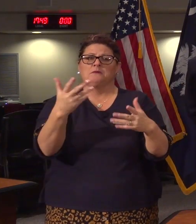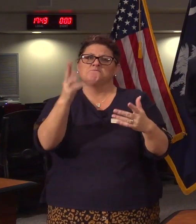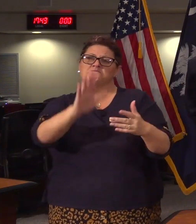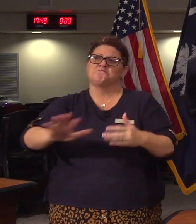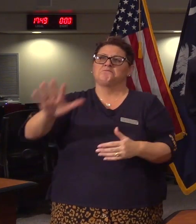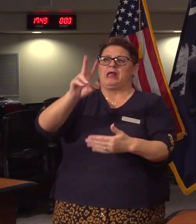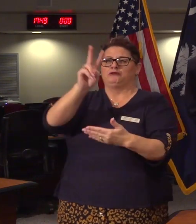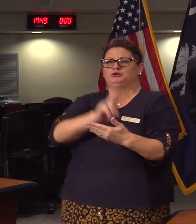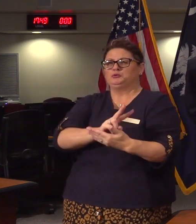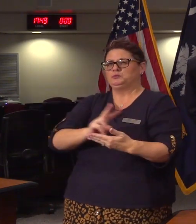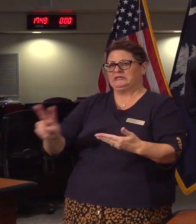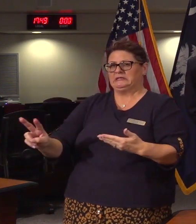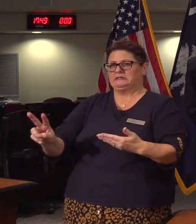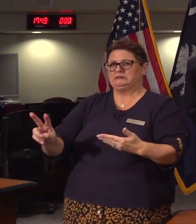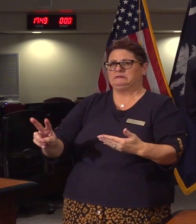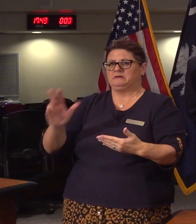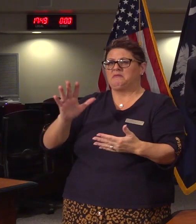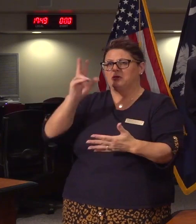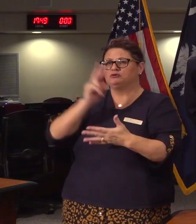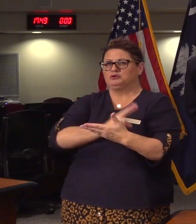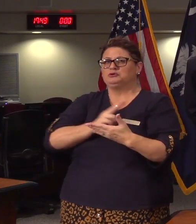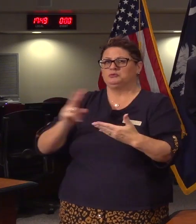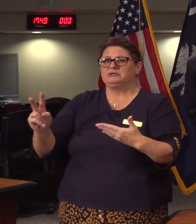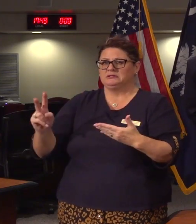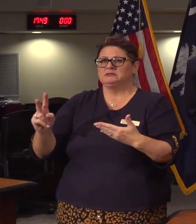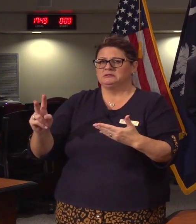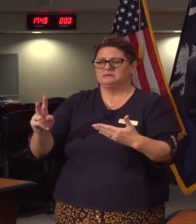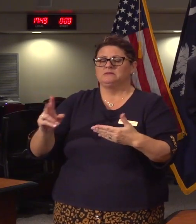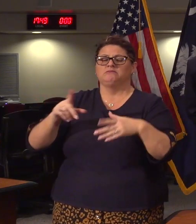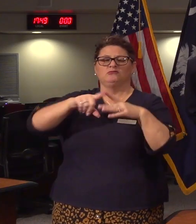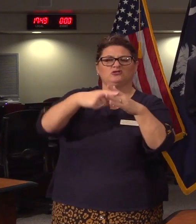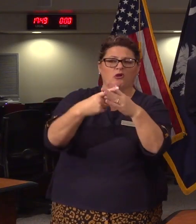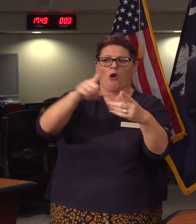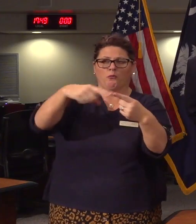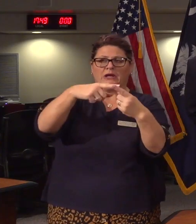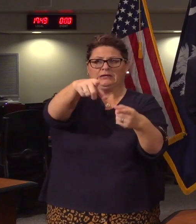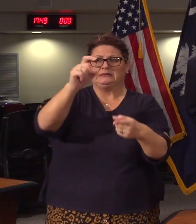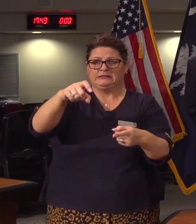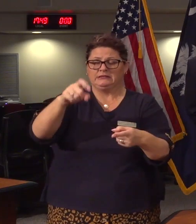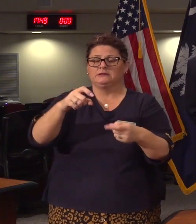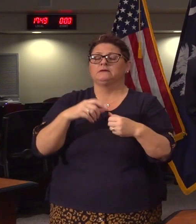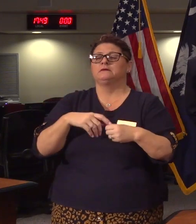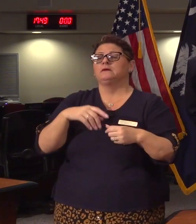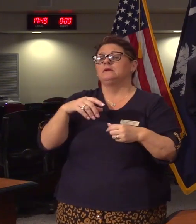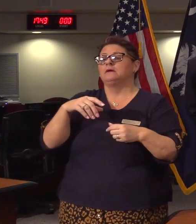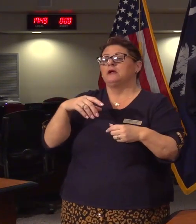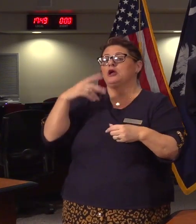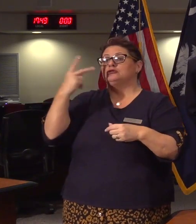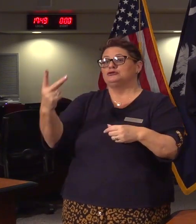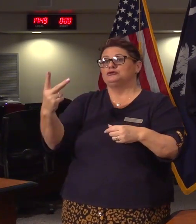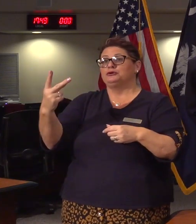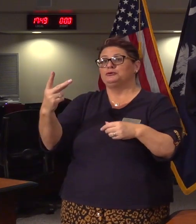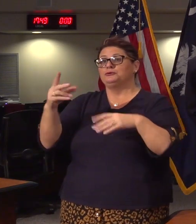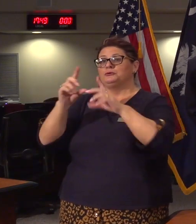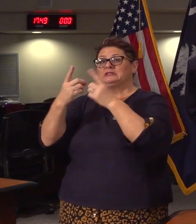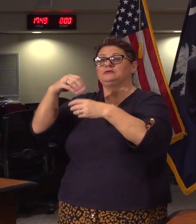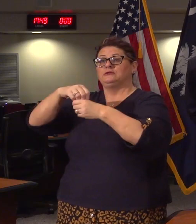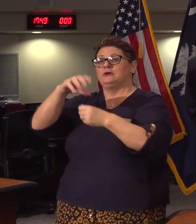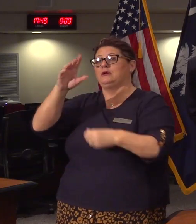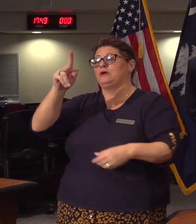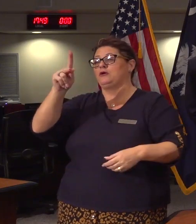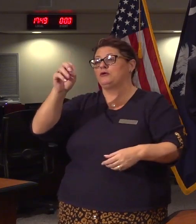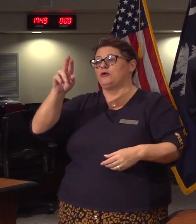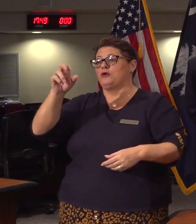weeks, and that would be implemented as needed. We're also working with the 2 districts in Kershaw and Lancaster